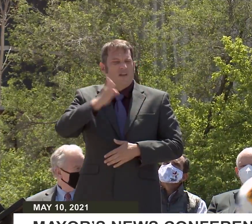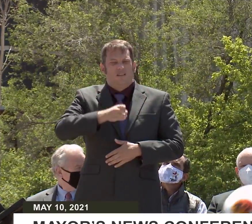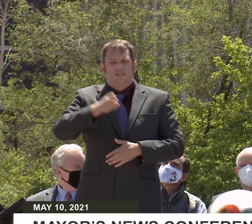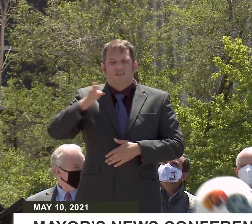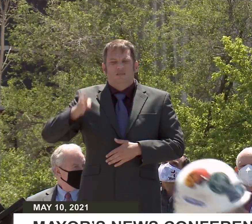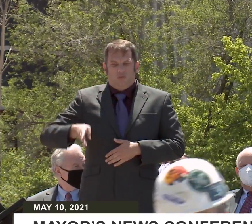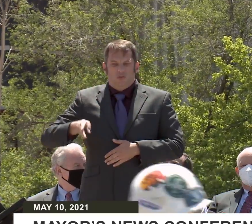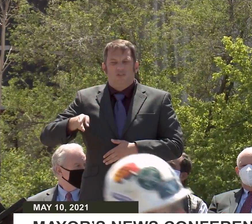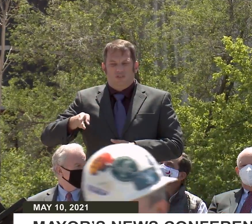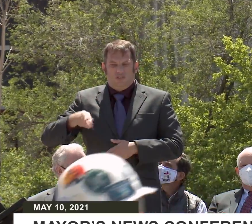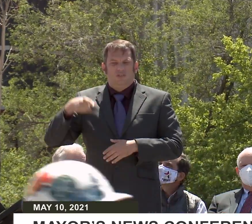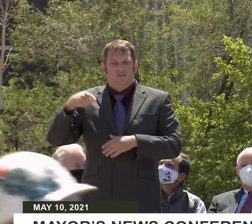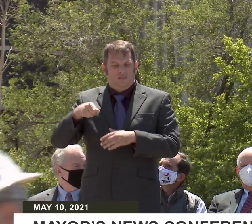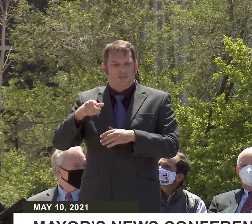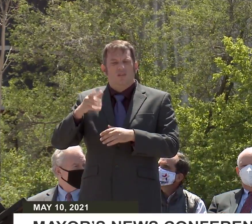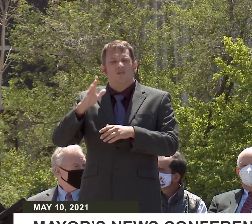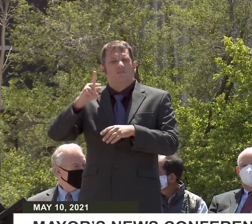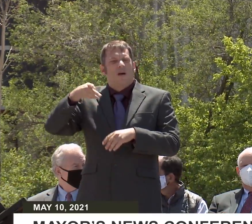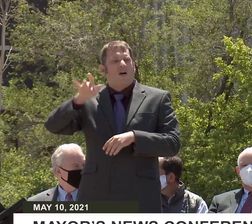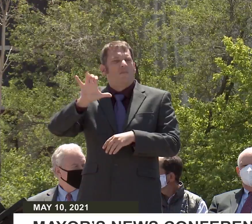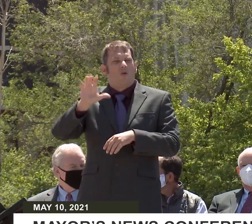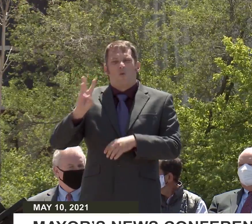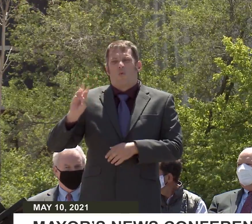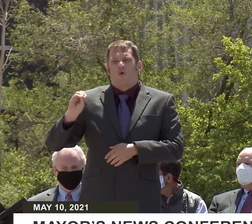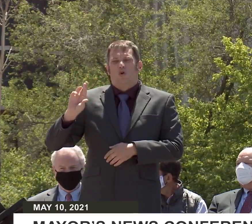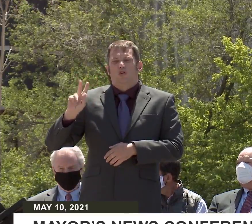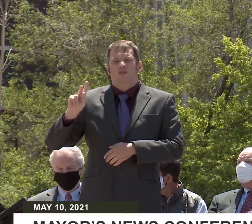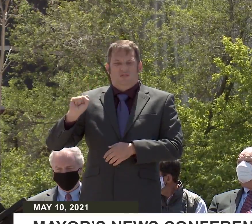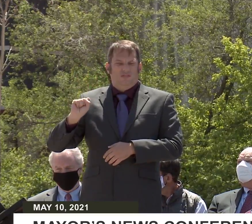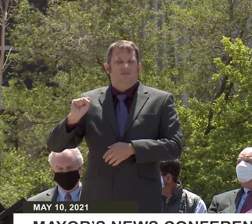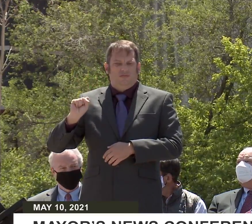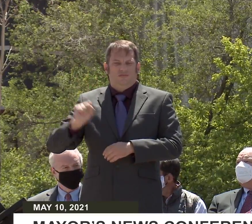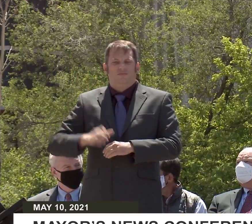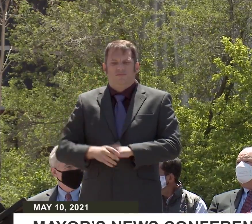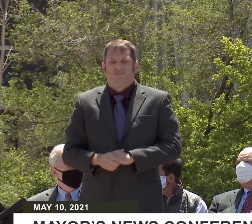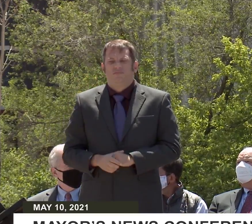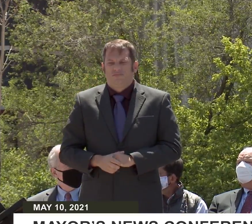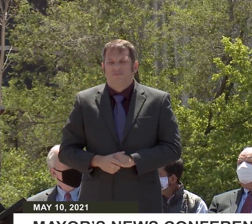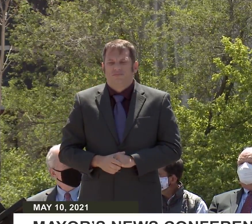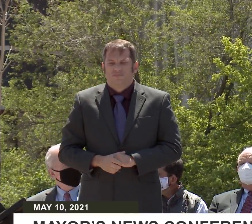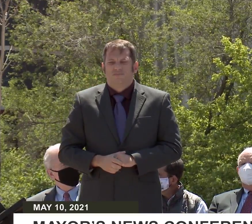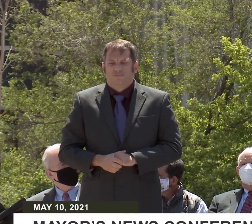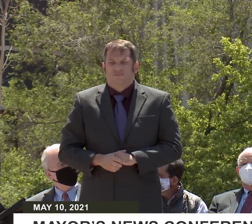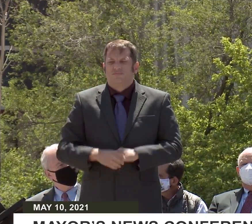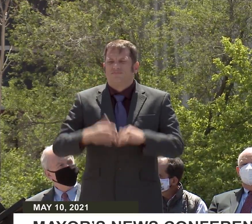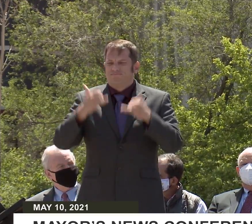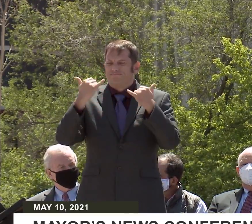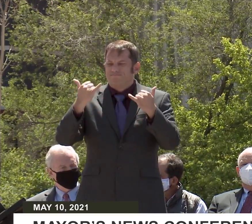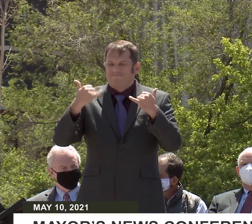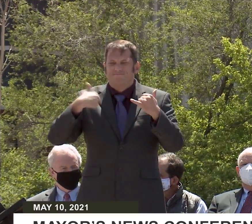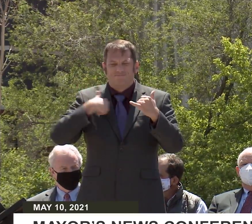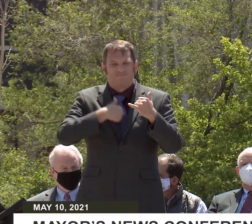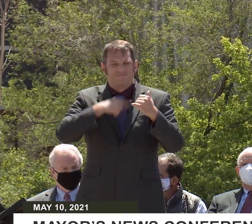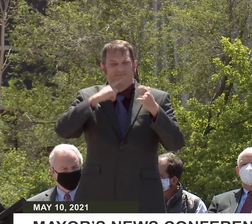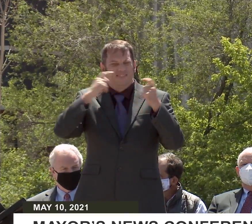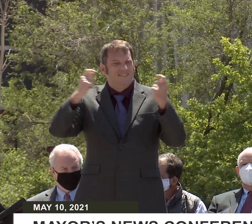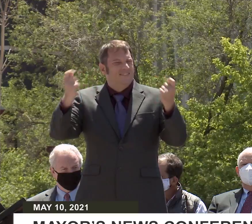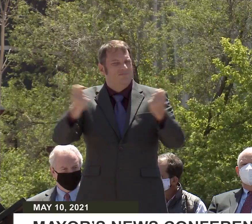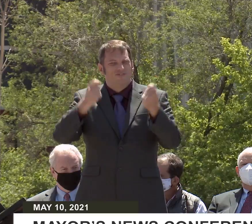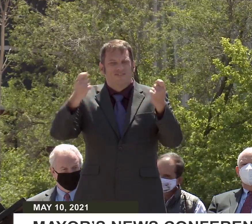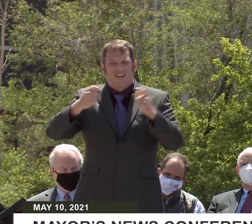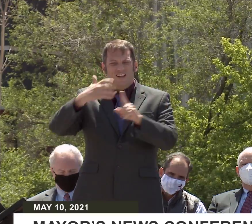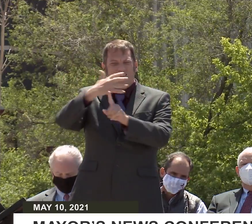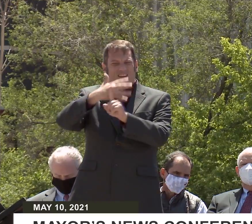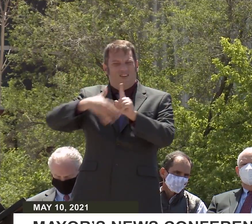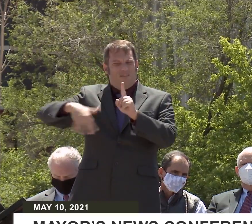to welcome you here today to celebrate an environmental accomplishment for the Baltimore region in